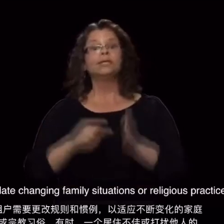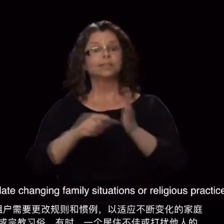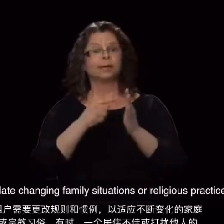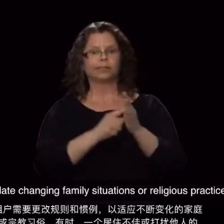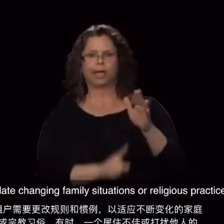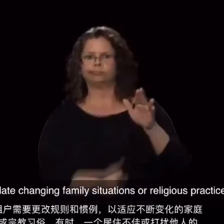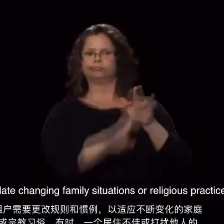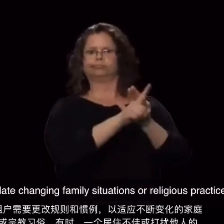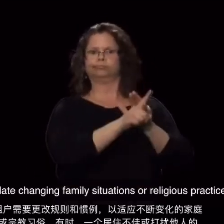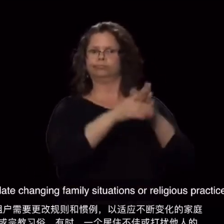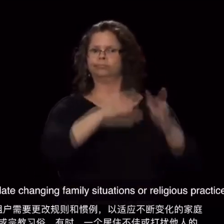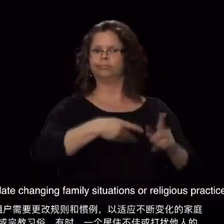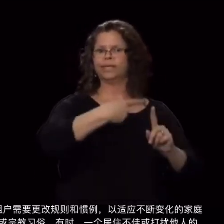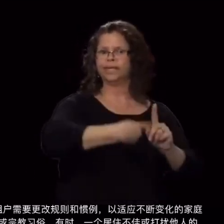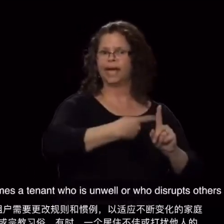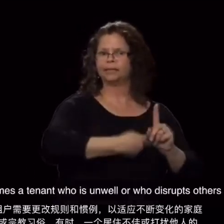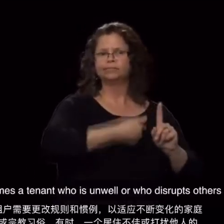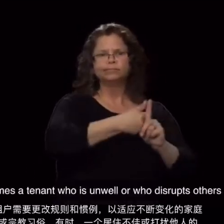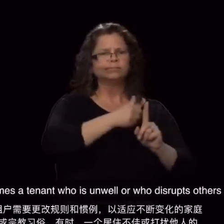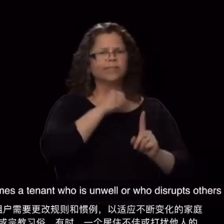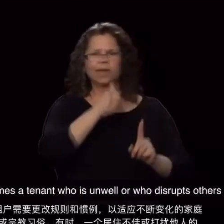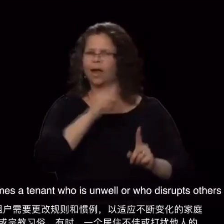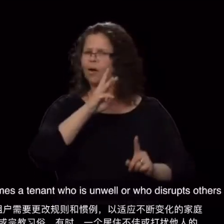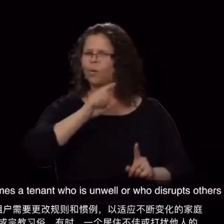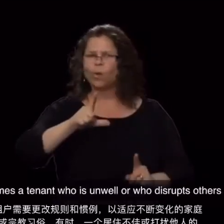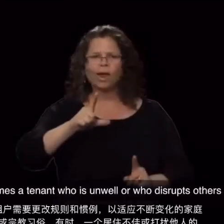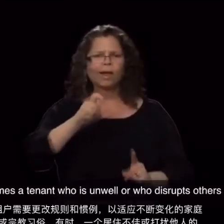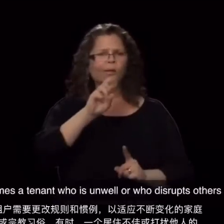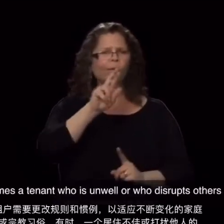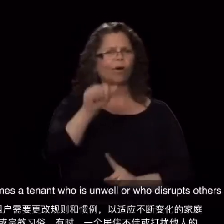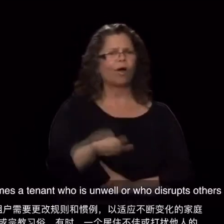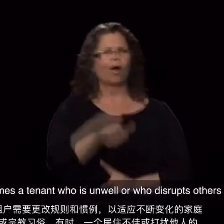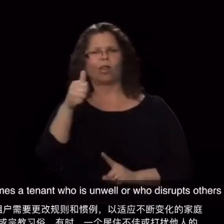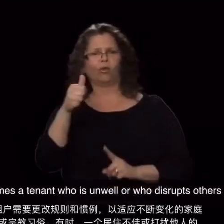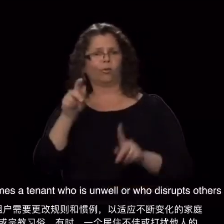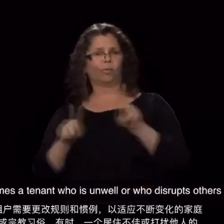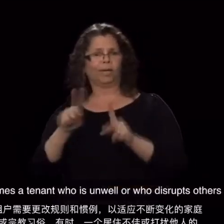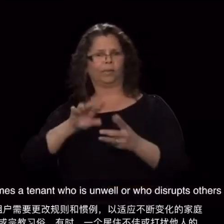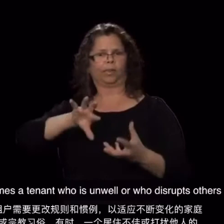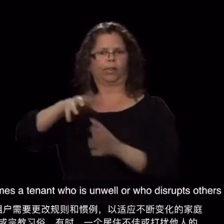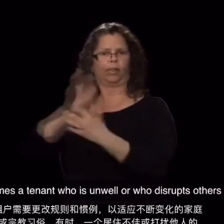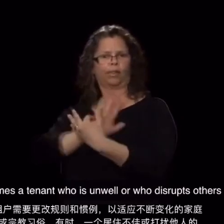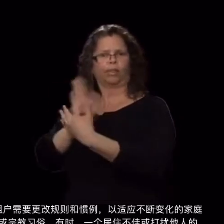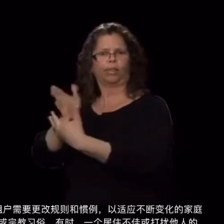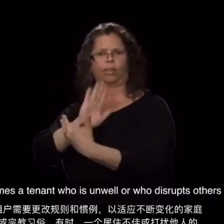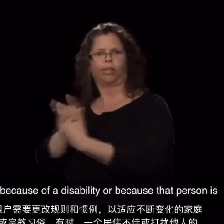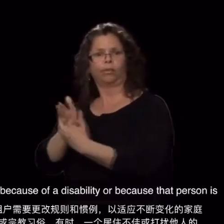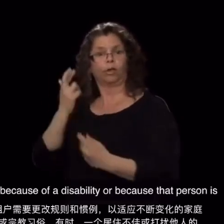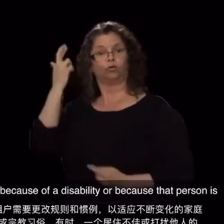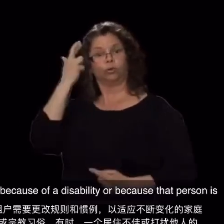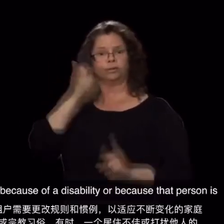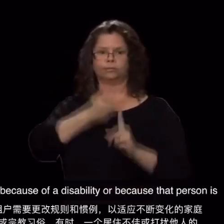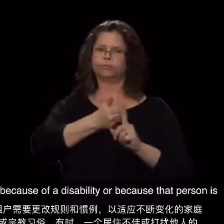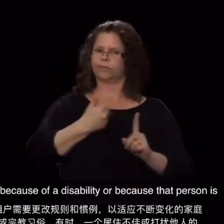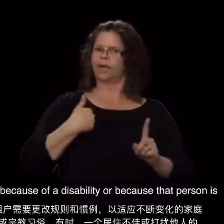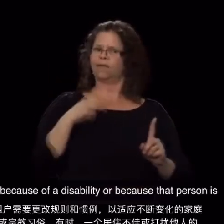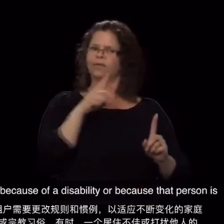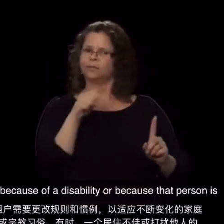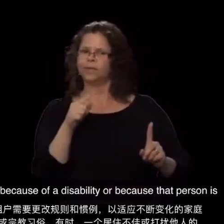practices. Sometimes a tenant who is unwell or who disrupts others, either because of a disability or because